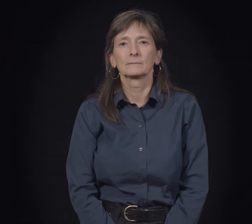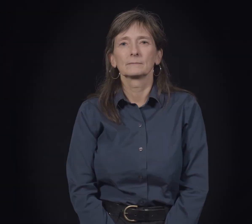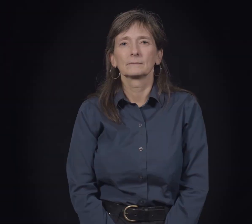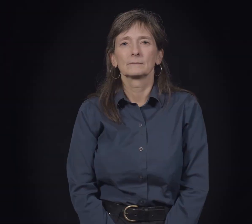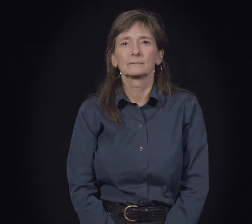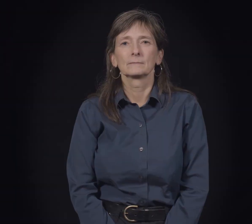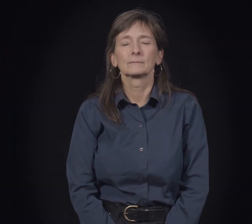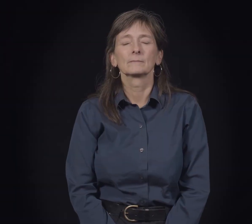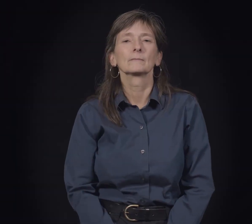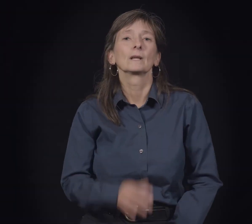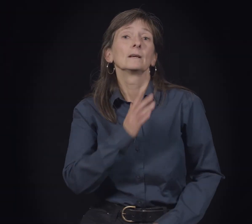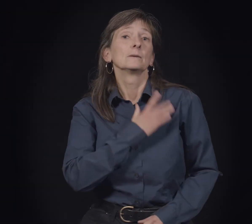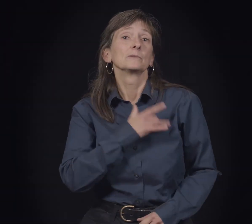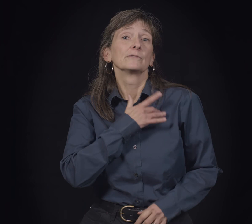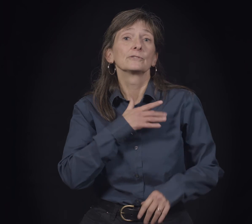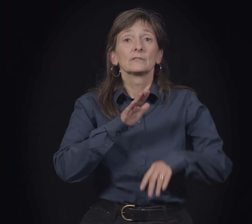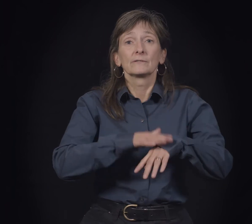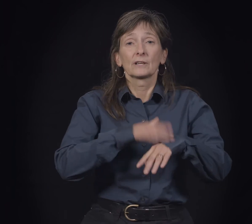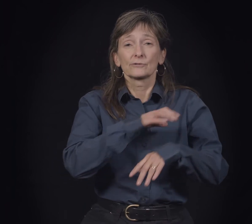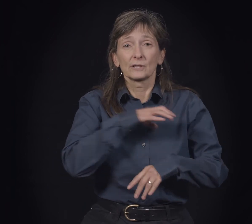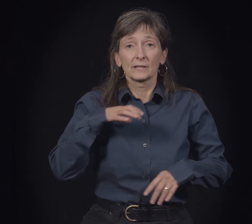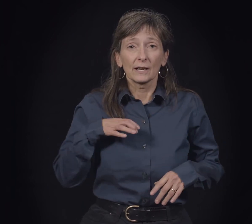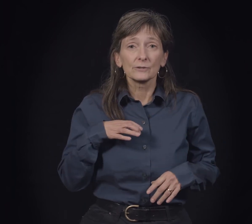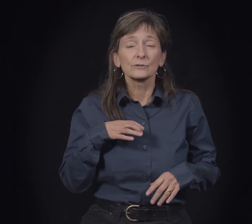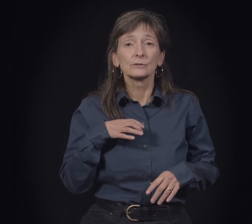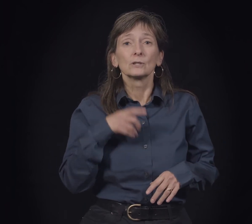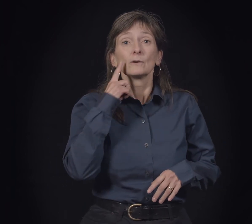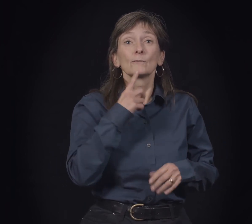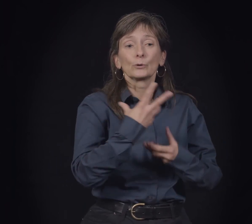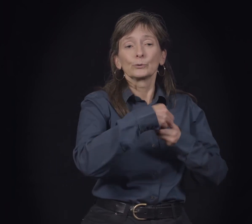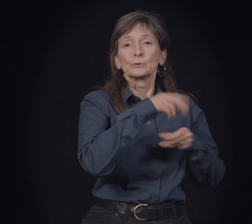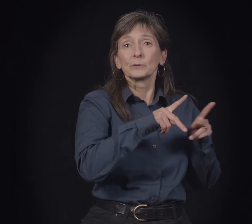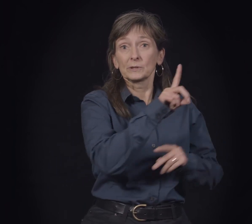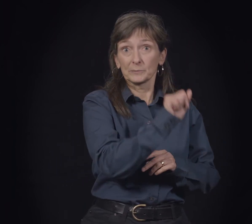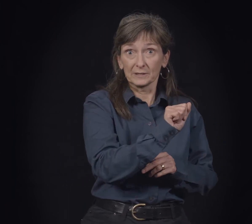Role of Provincial Advisory Council for the inclusion of persons with disabilities.